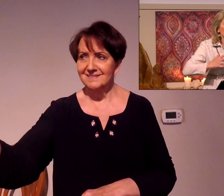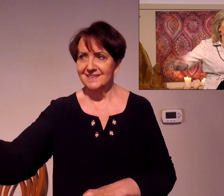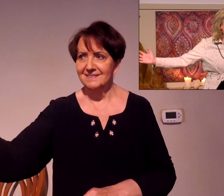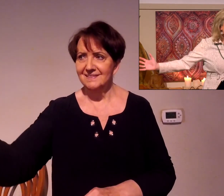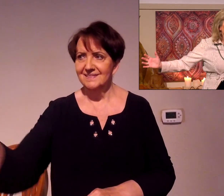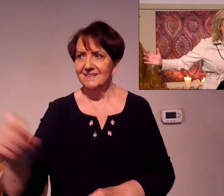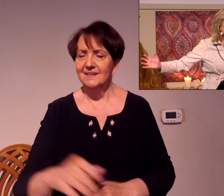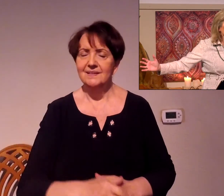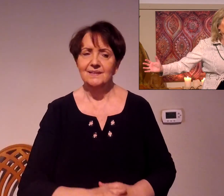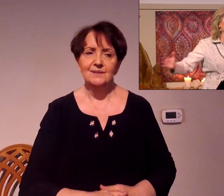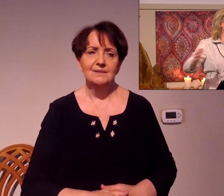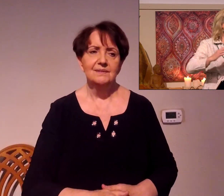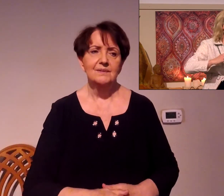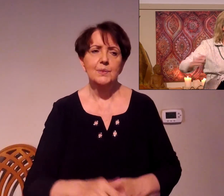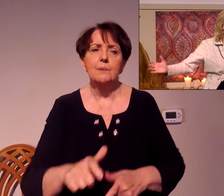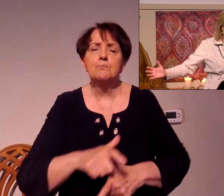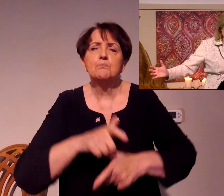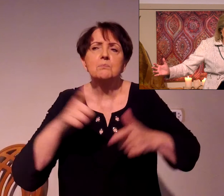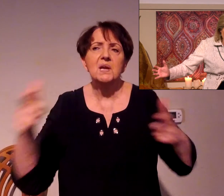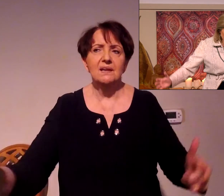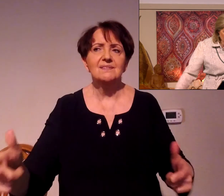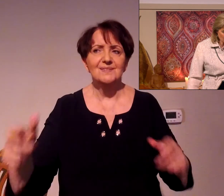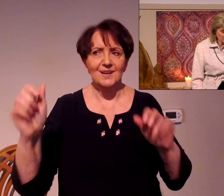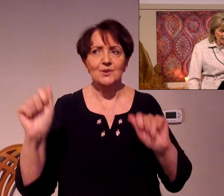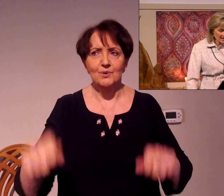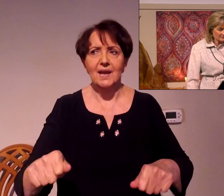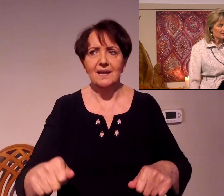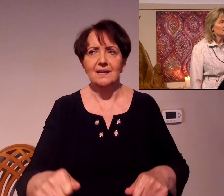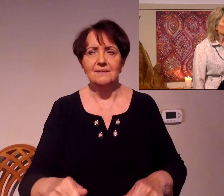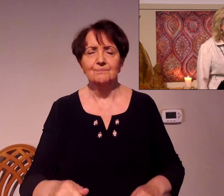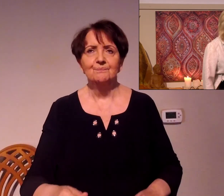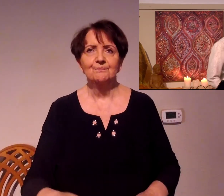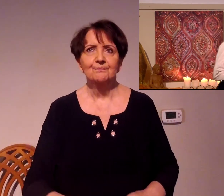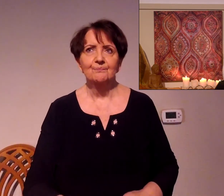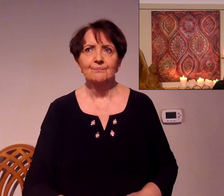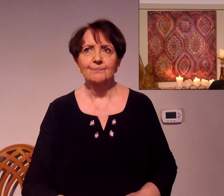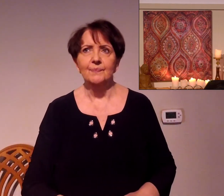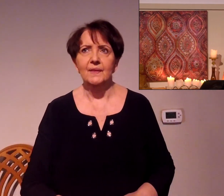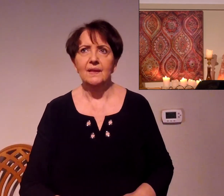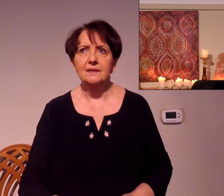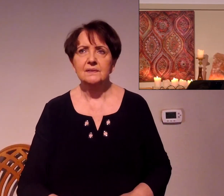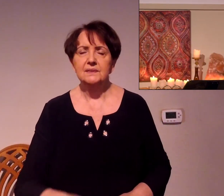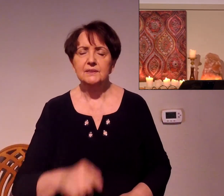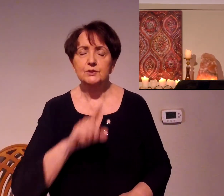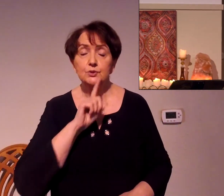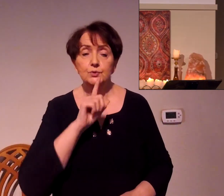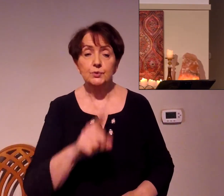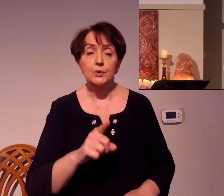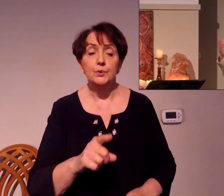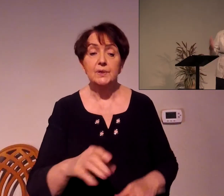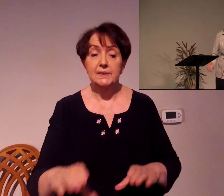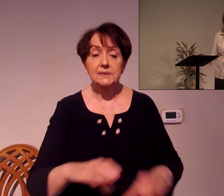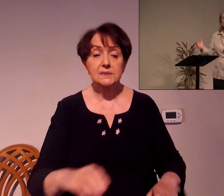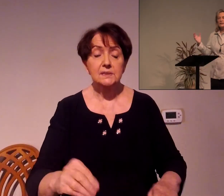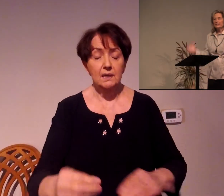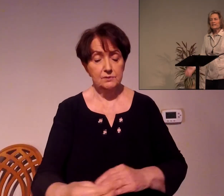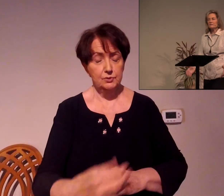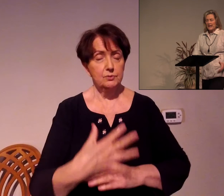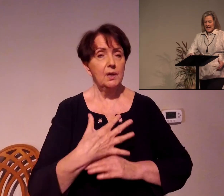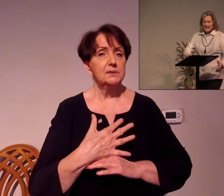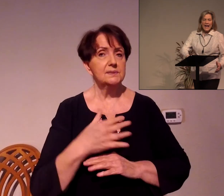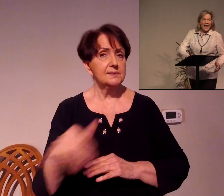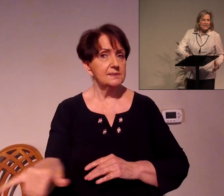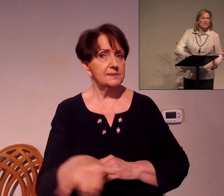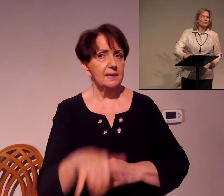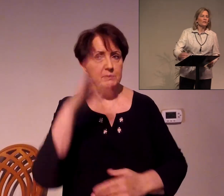the biggest extent you possibly can in your life, because it is done to us as we